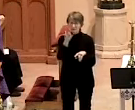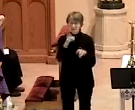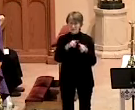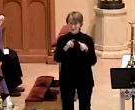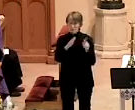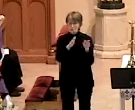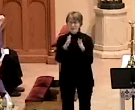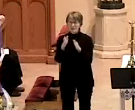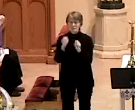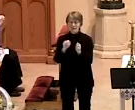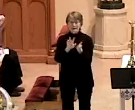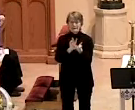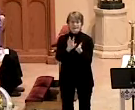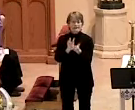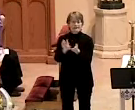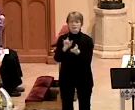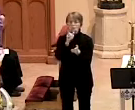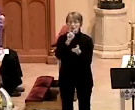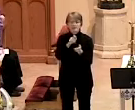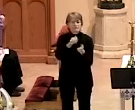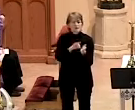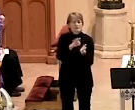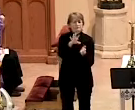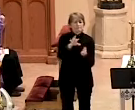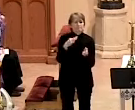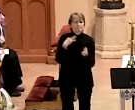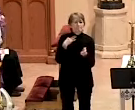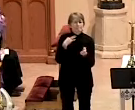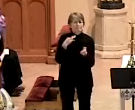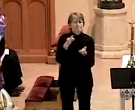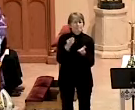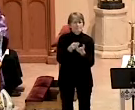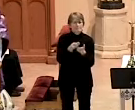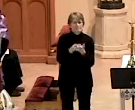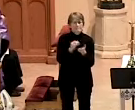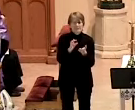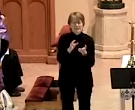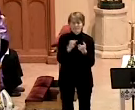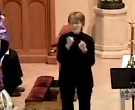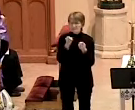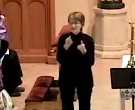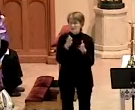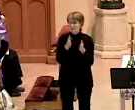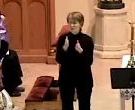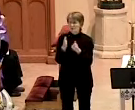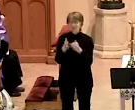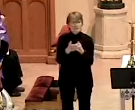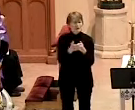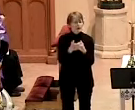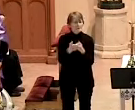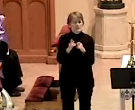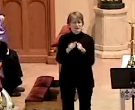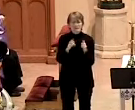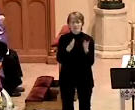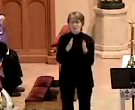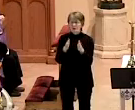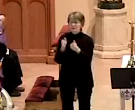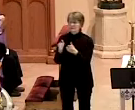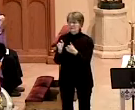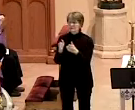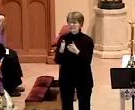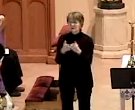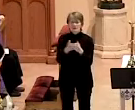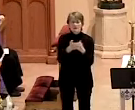alms. There's lots of hungers and thirsts in the world to help and assist in different ways.